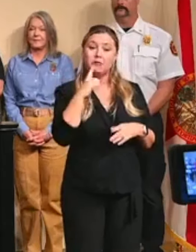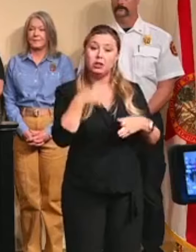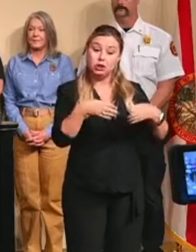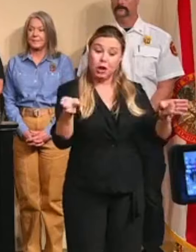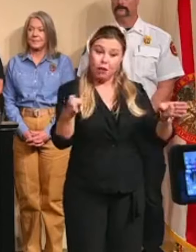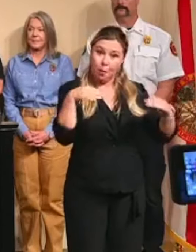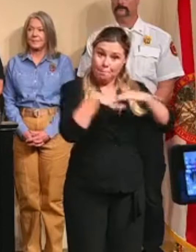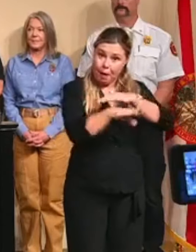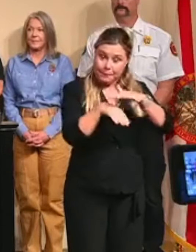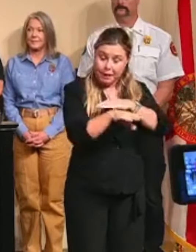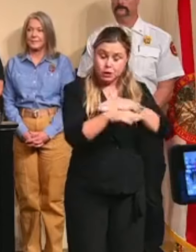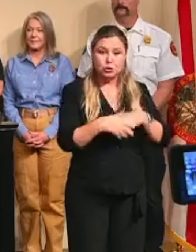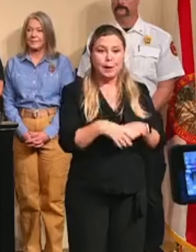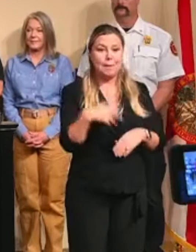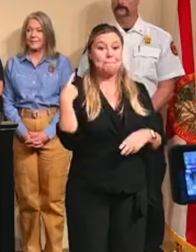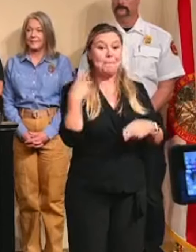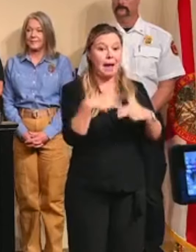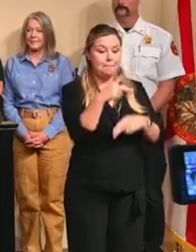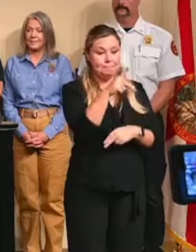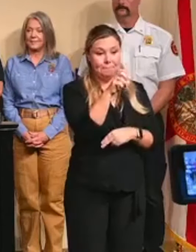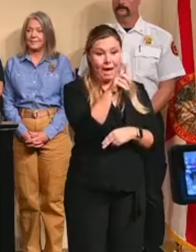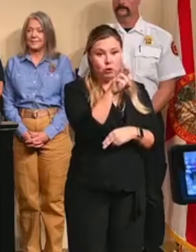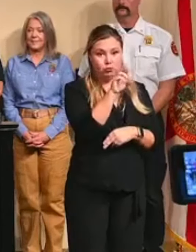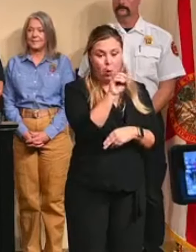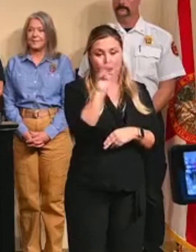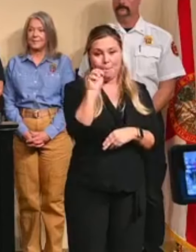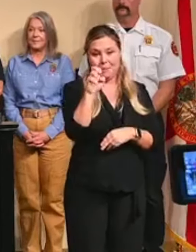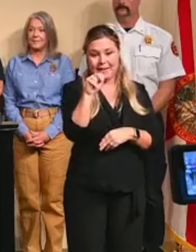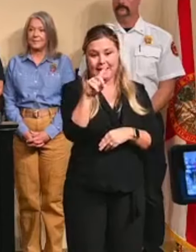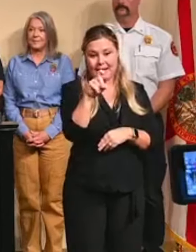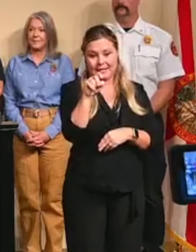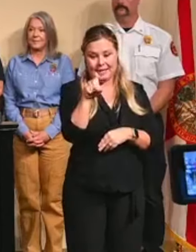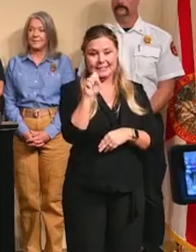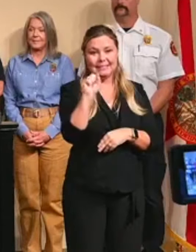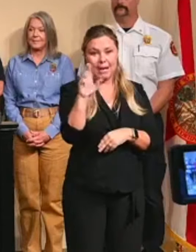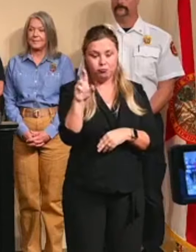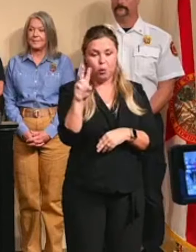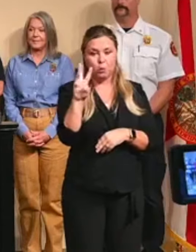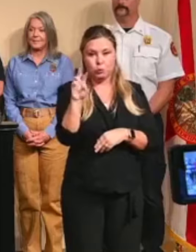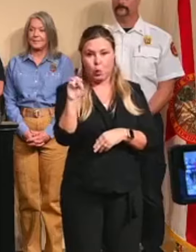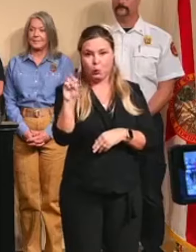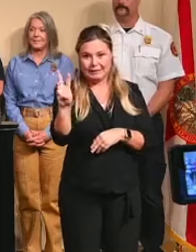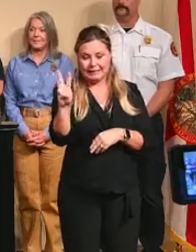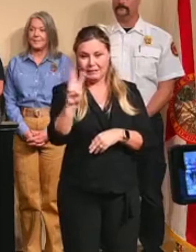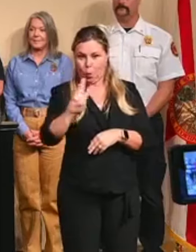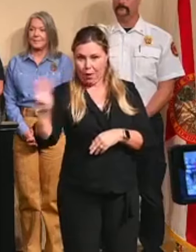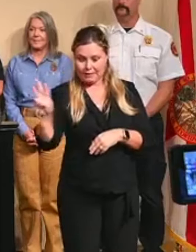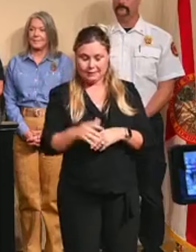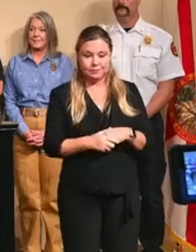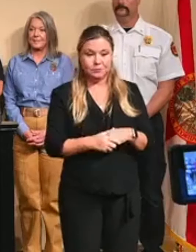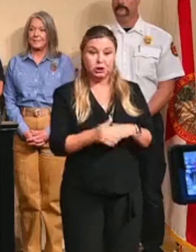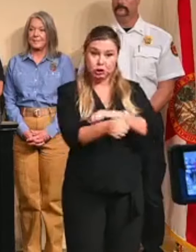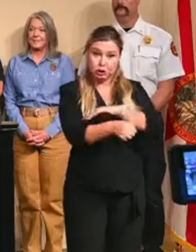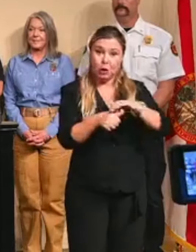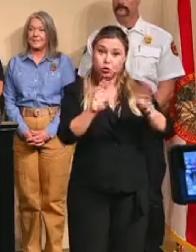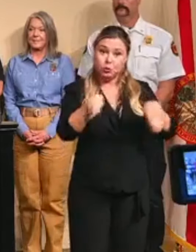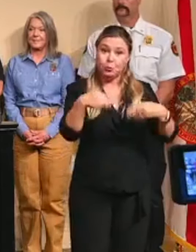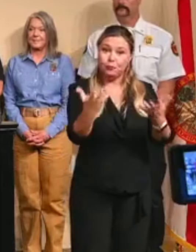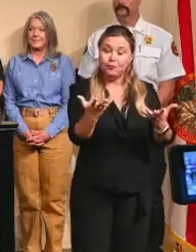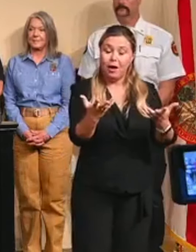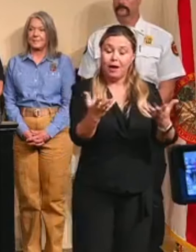population at Pedro Menendez High School, 600 State Road 206 West. While shelters provide